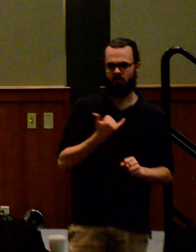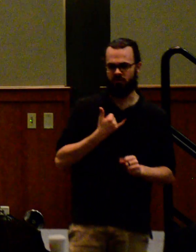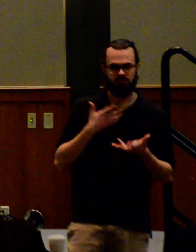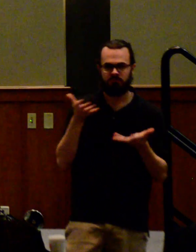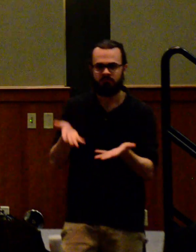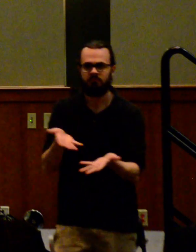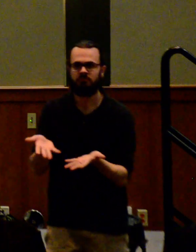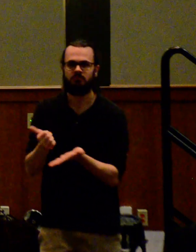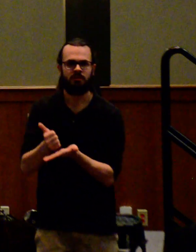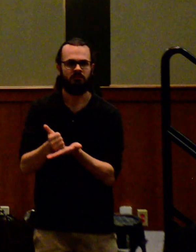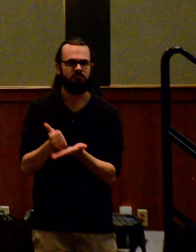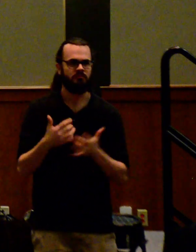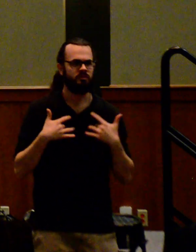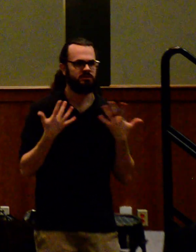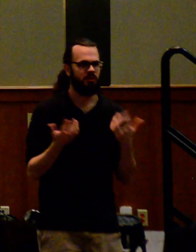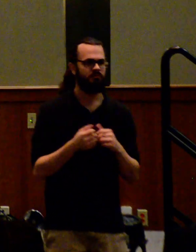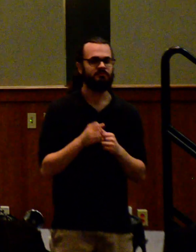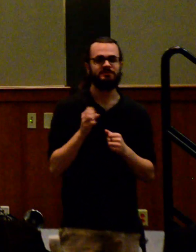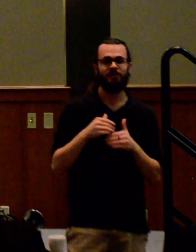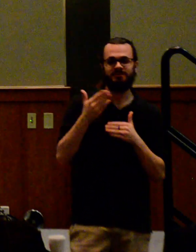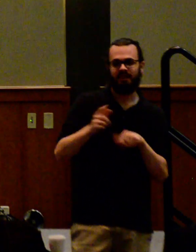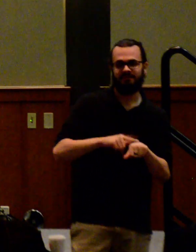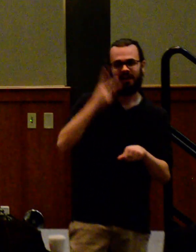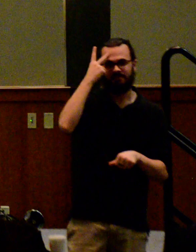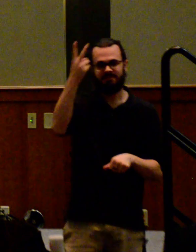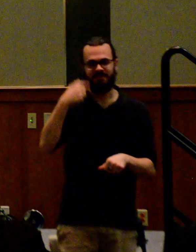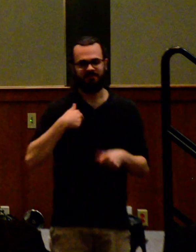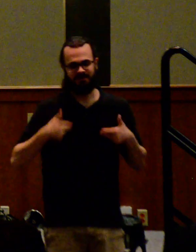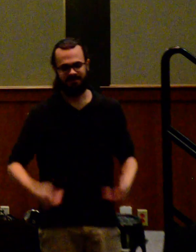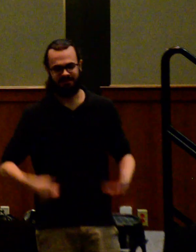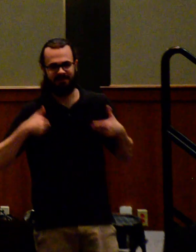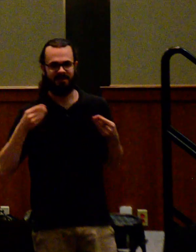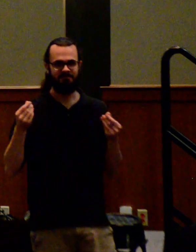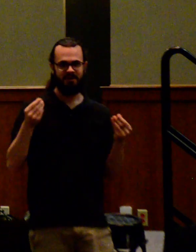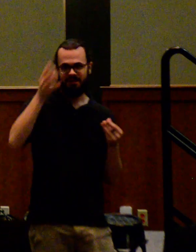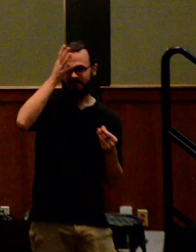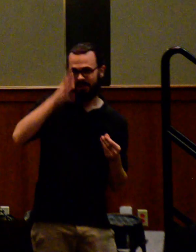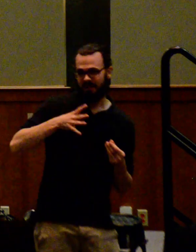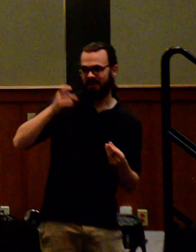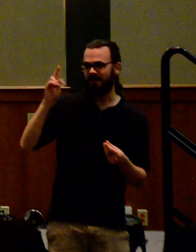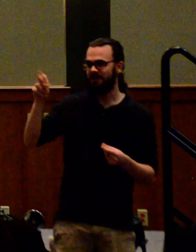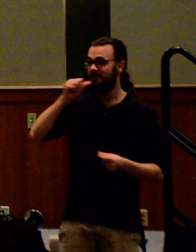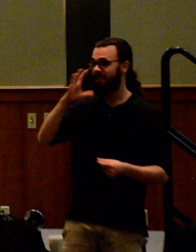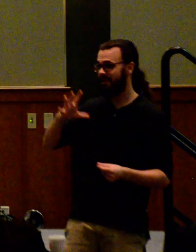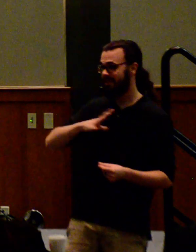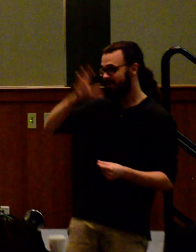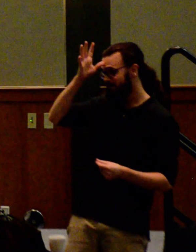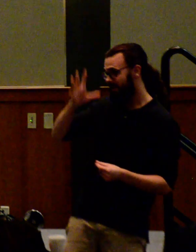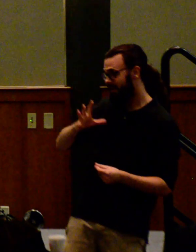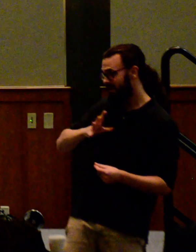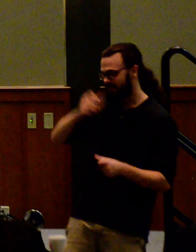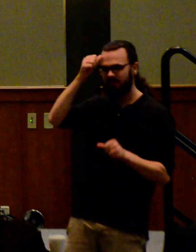So next time, when you see a money man or a ladies man, just remember that they have a